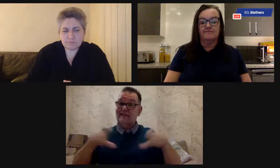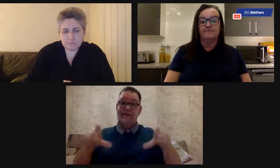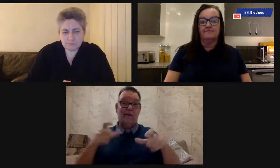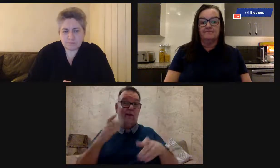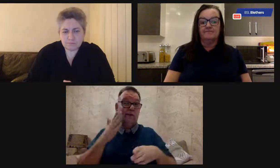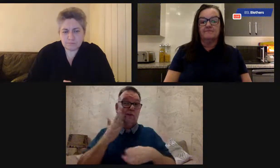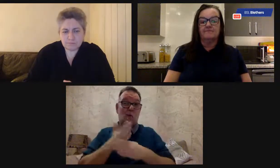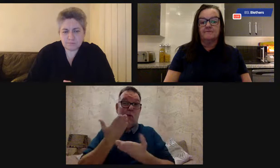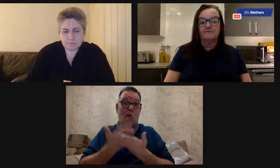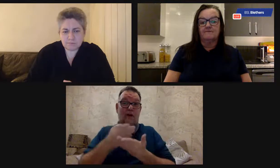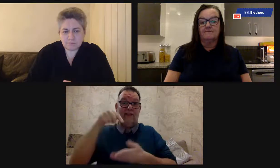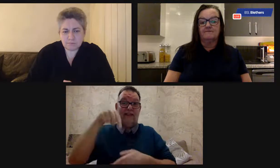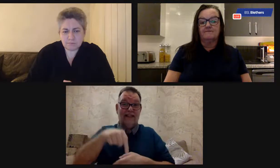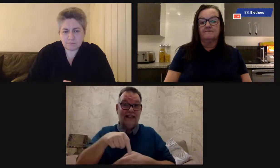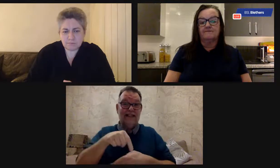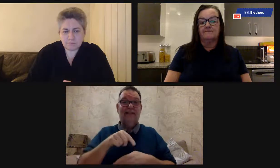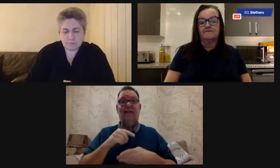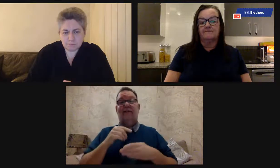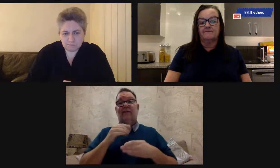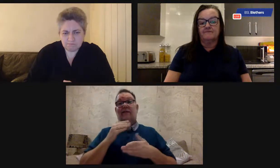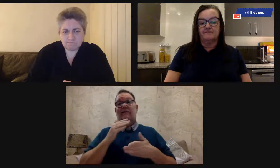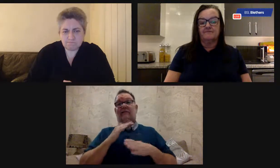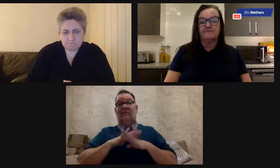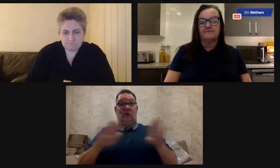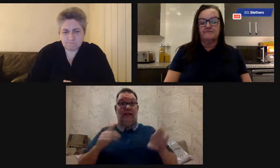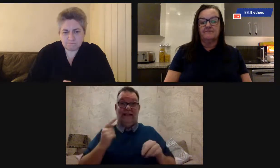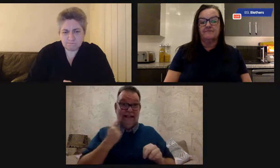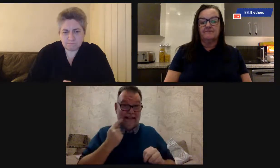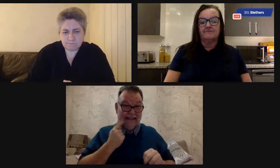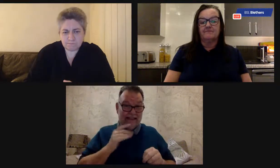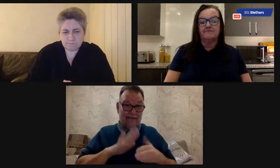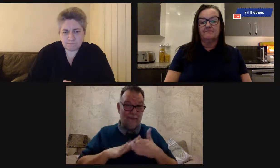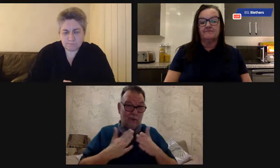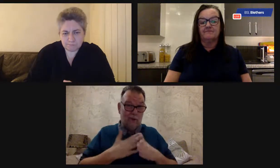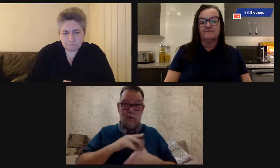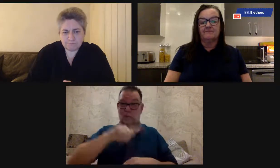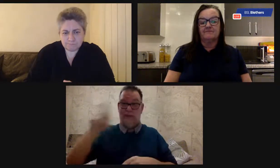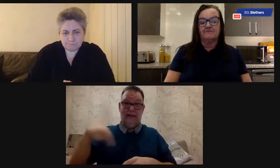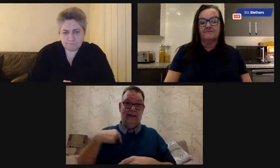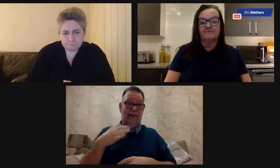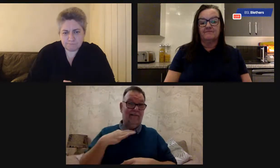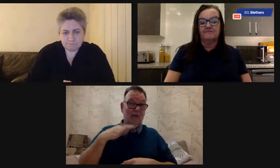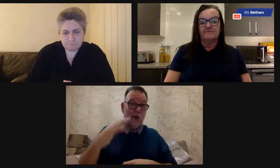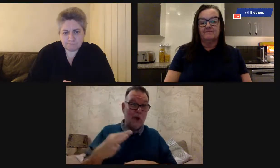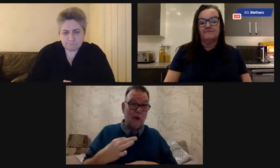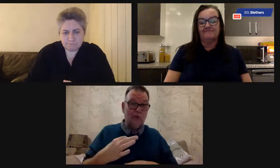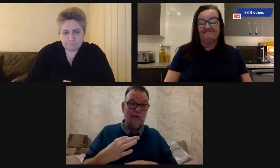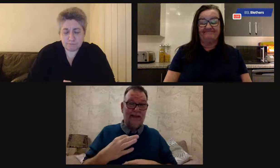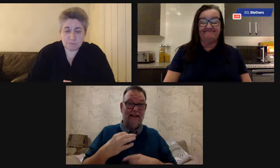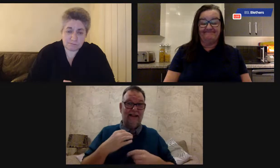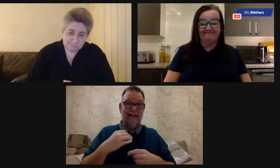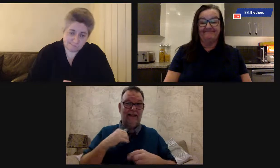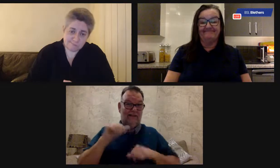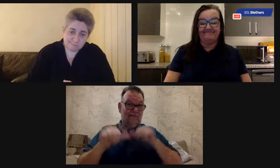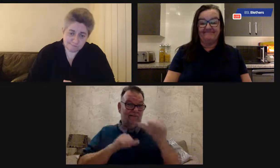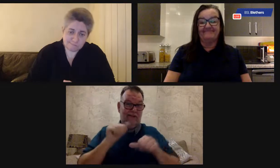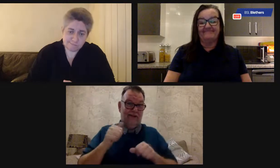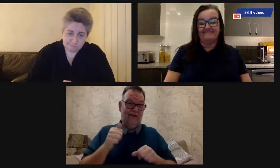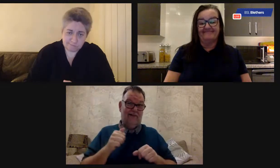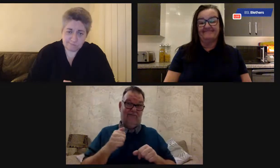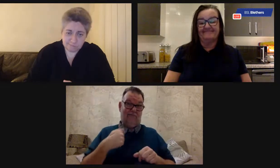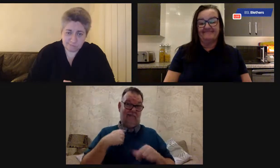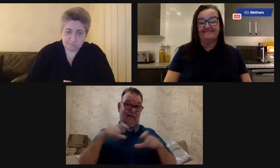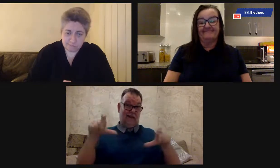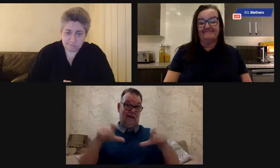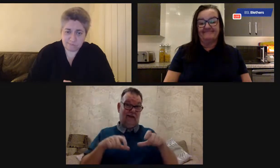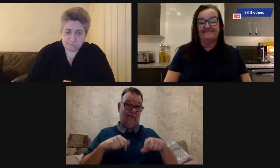a year, but maybe that's something that maybe will change in the future, something that we need to work on. It's not an easy thing to